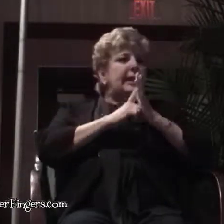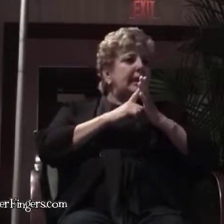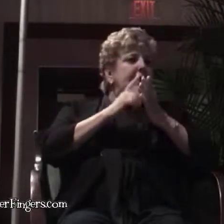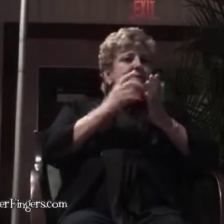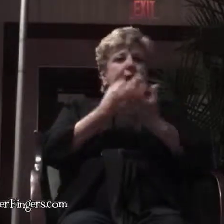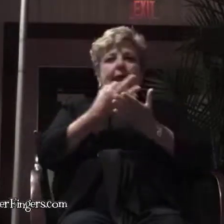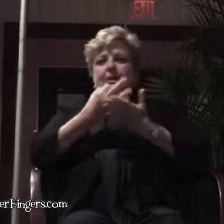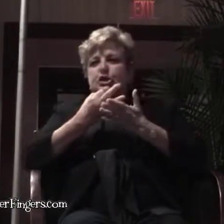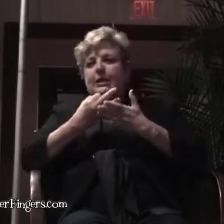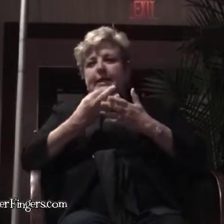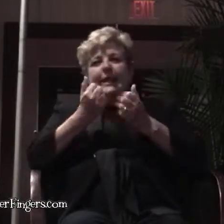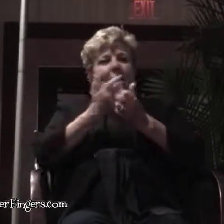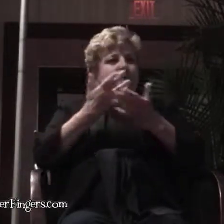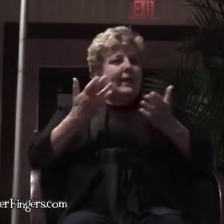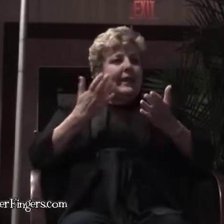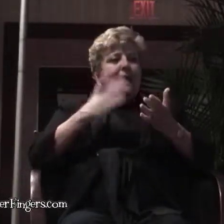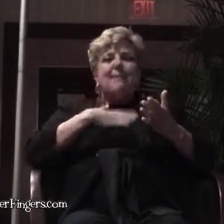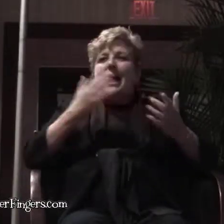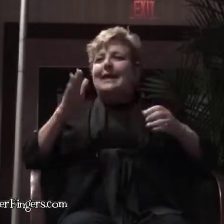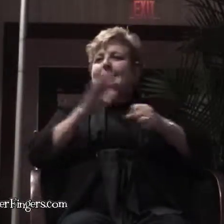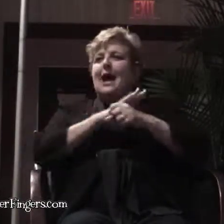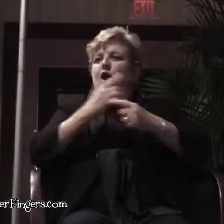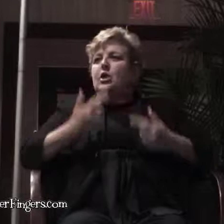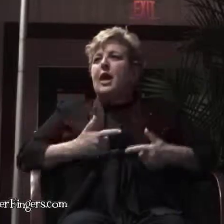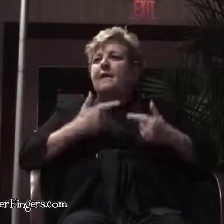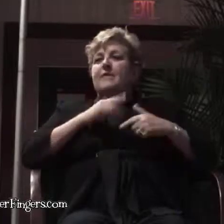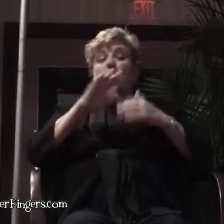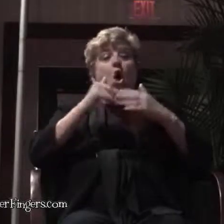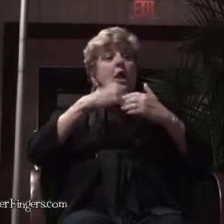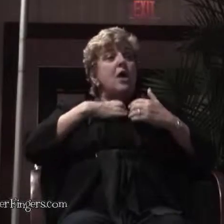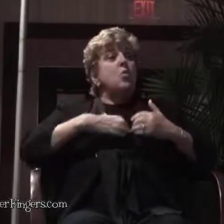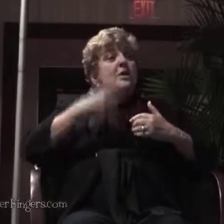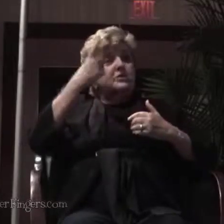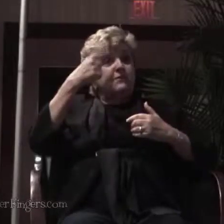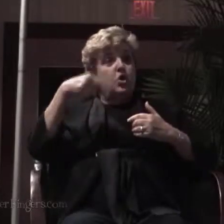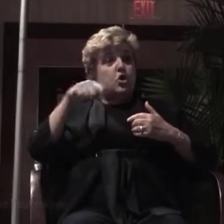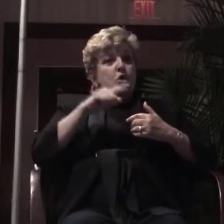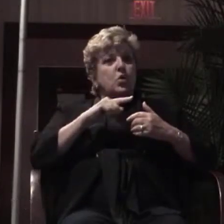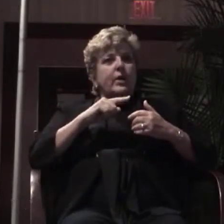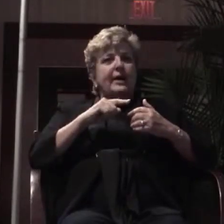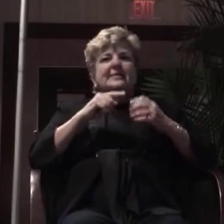Thank you.